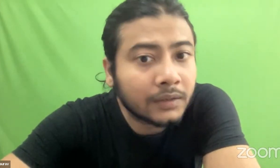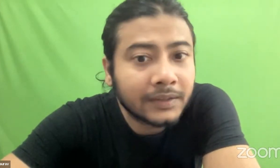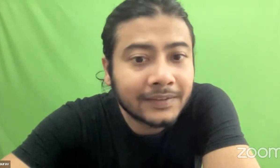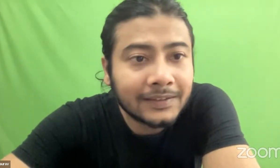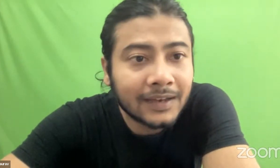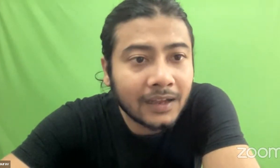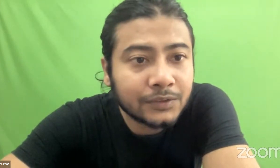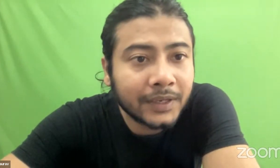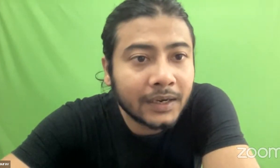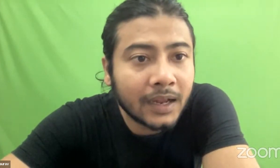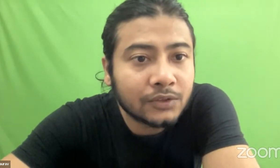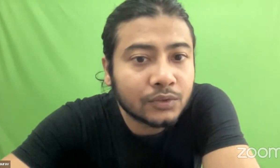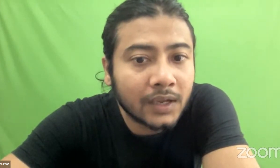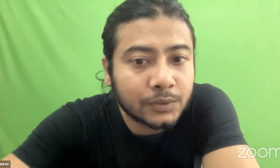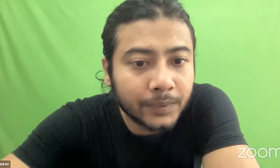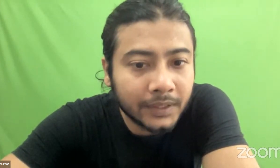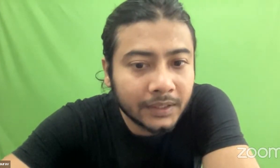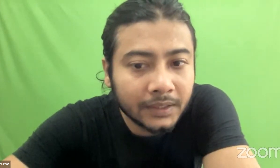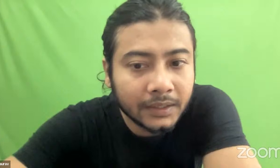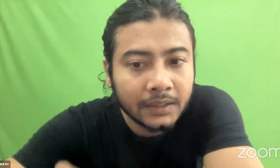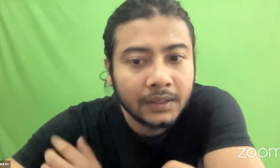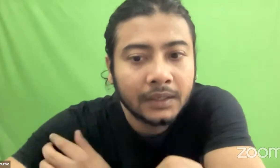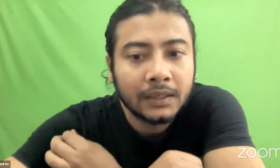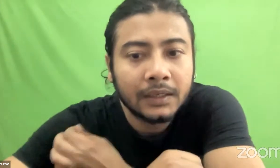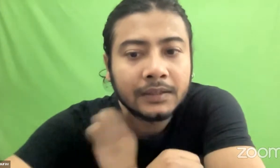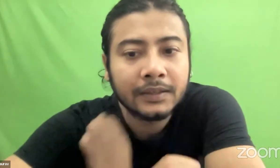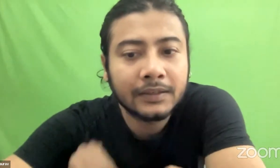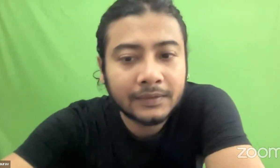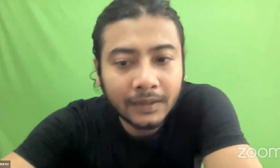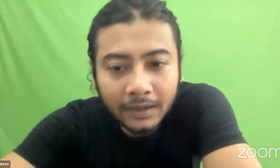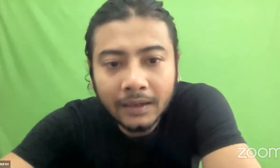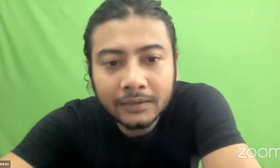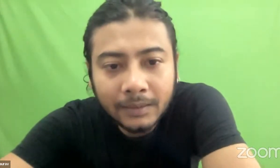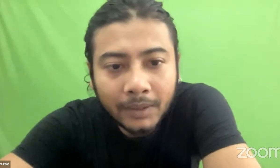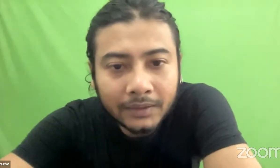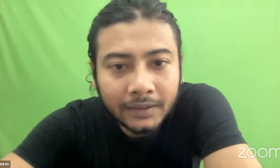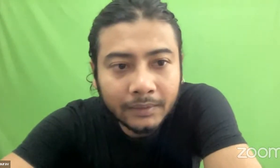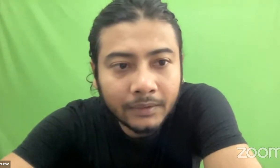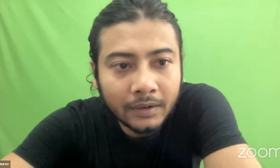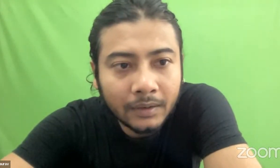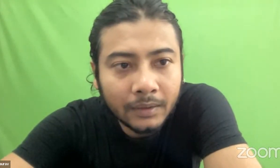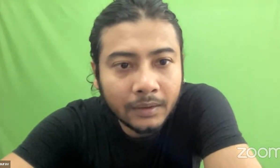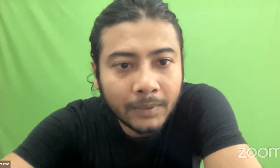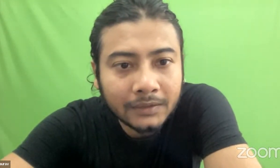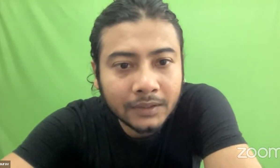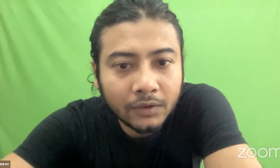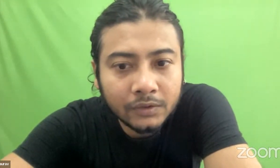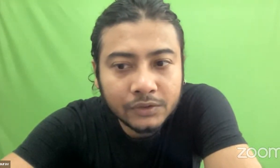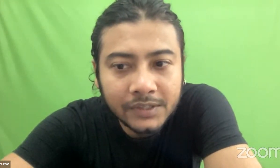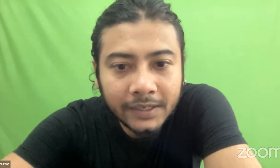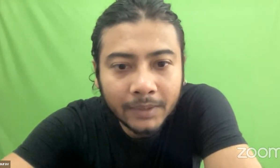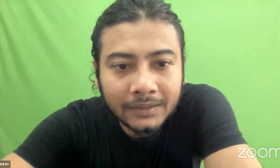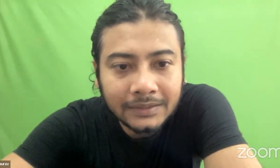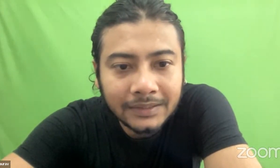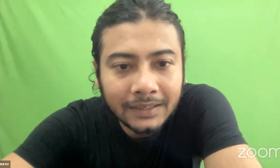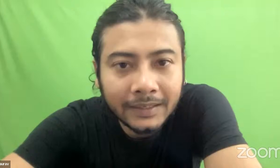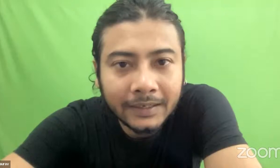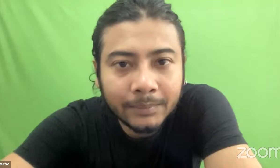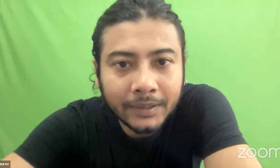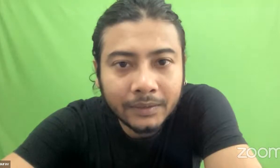He says last week and last week. He says that some other bhakts are also saying, Mataji, that the interpreter